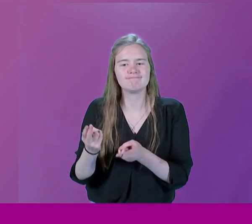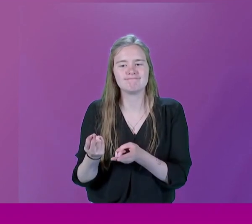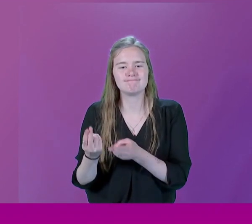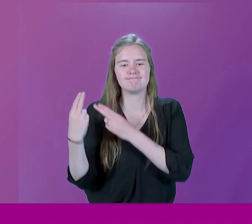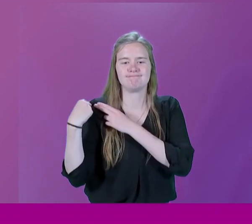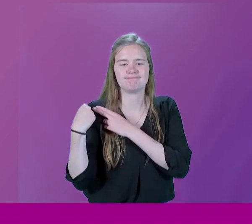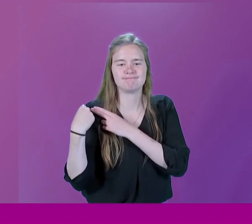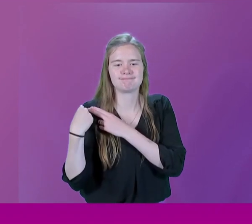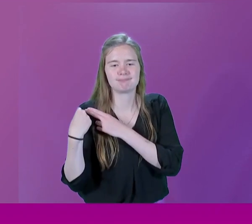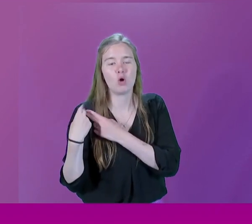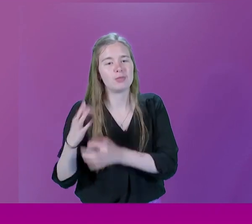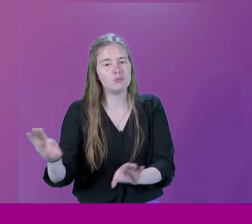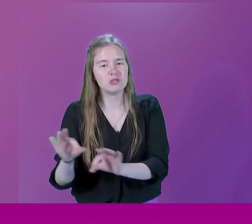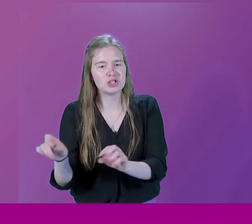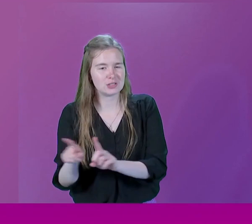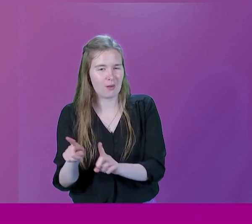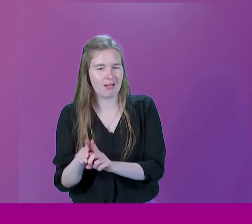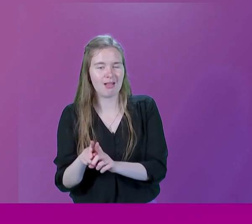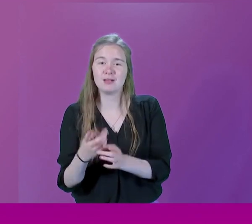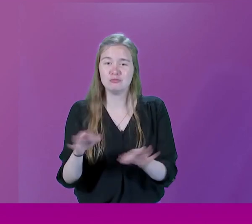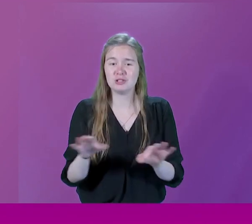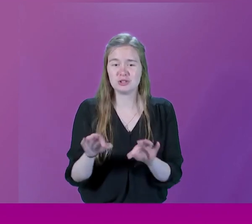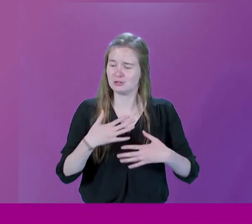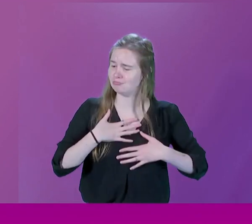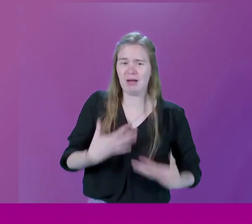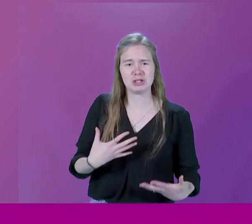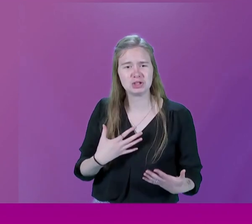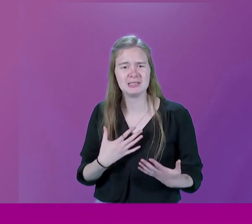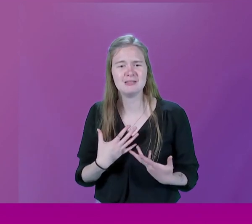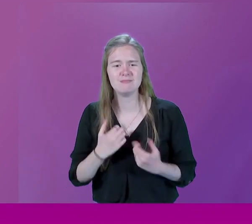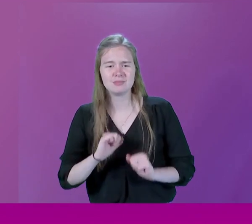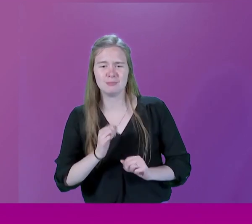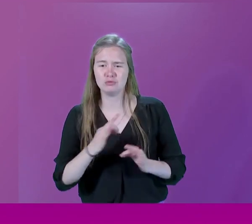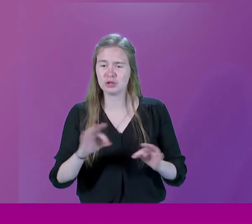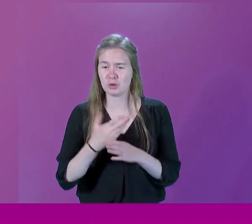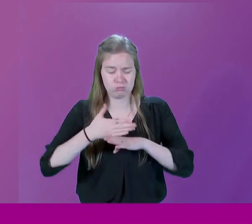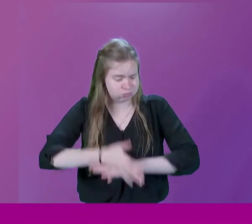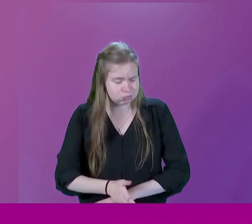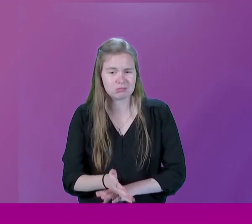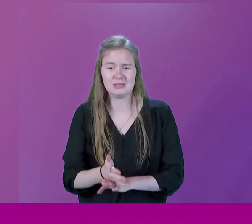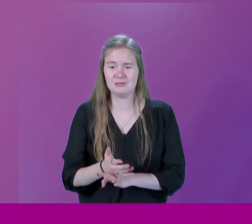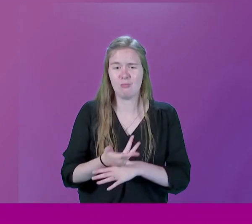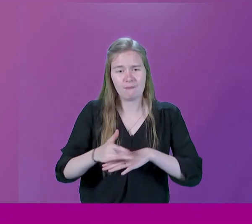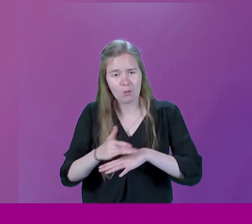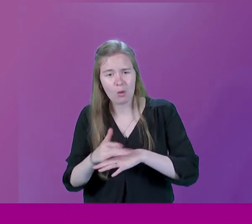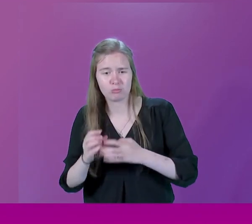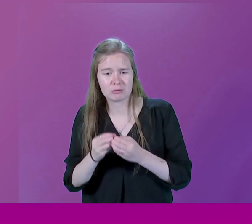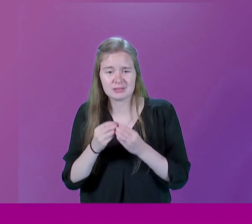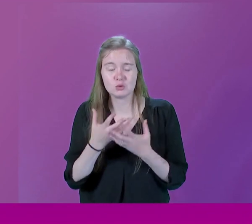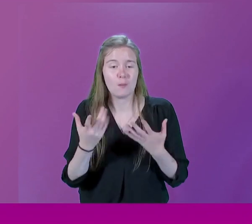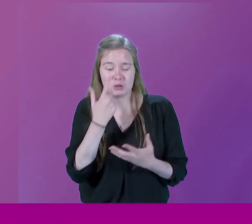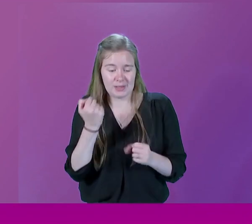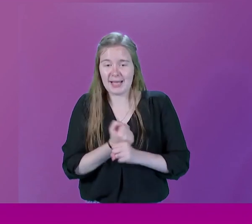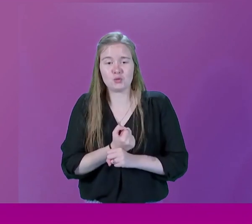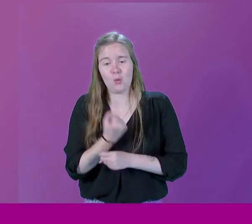on the plates of the musicians, because the musicians are already passionate. Musicians are already doing a lot, to be honest. And there's only so much